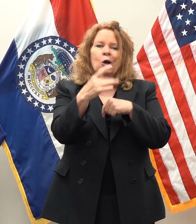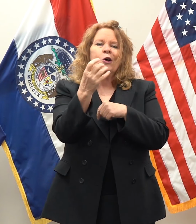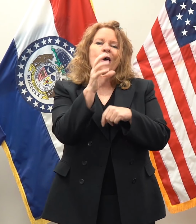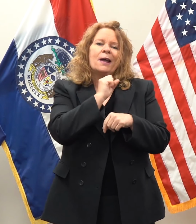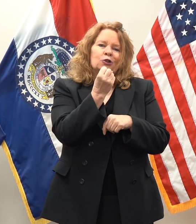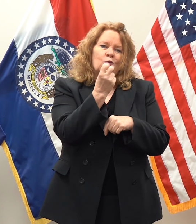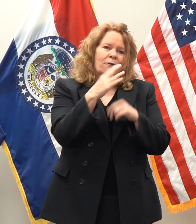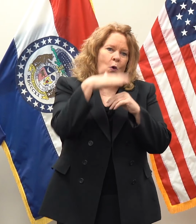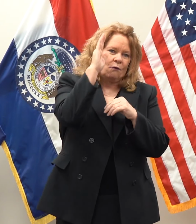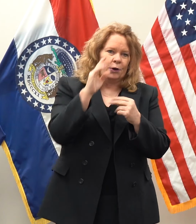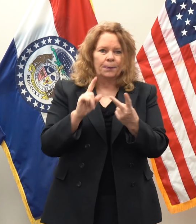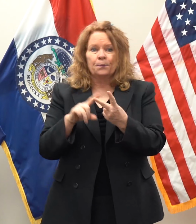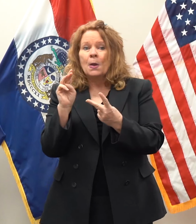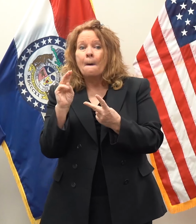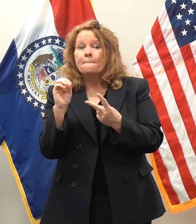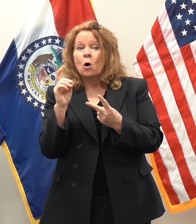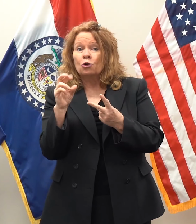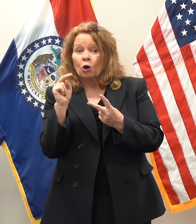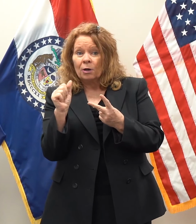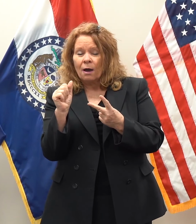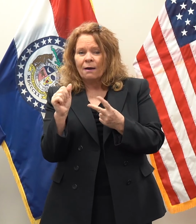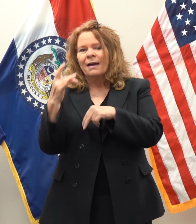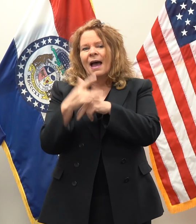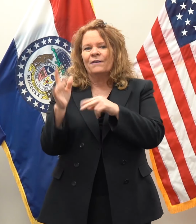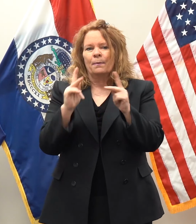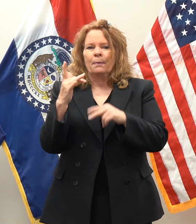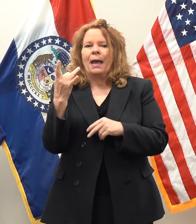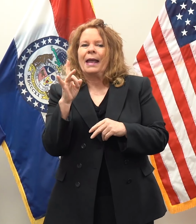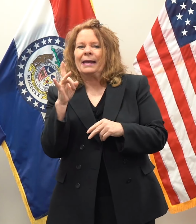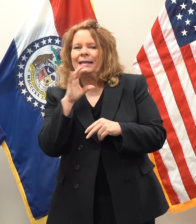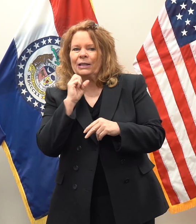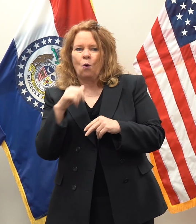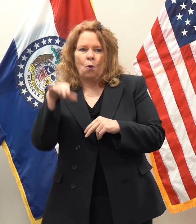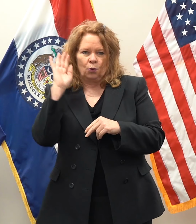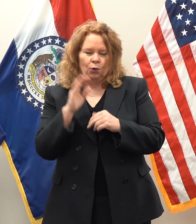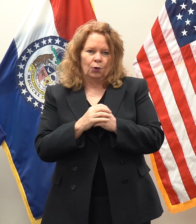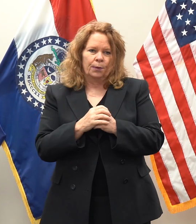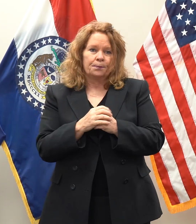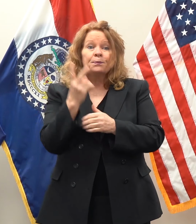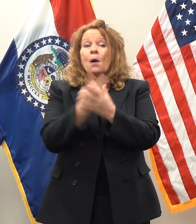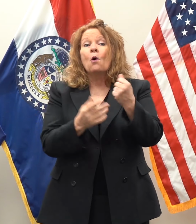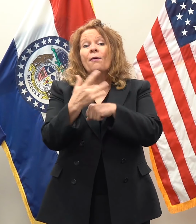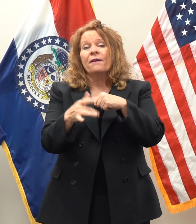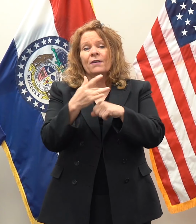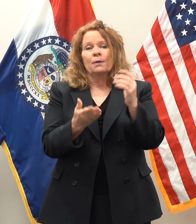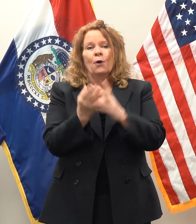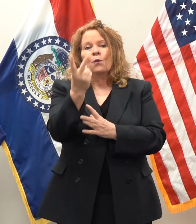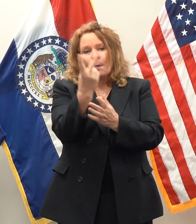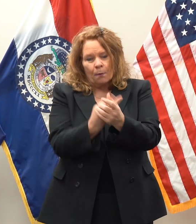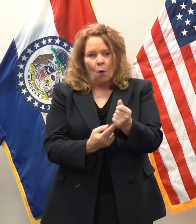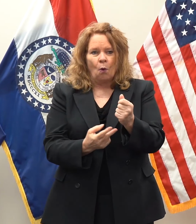older, and Moderna, which is approved for those 18 and older. Both are available through the two